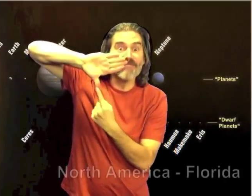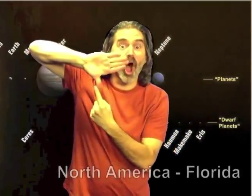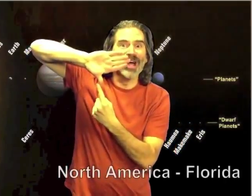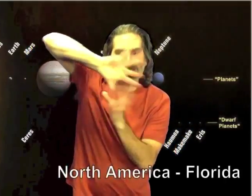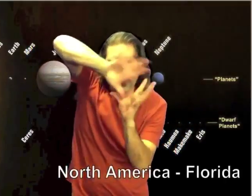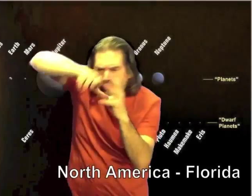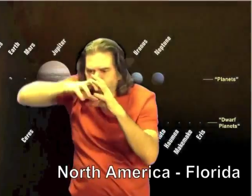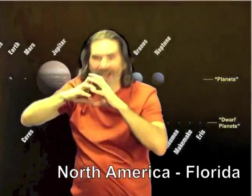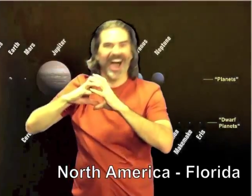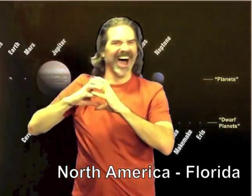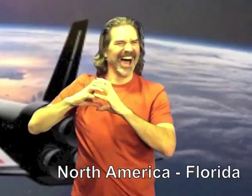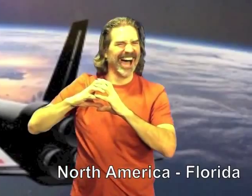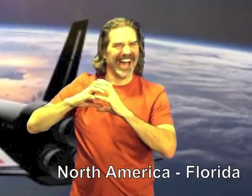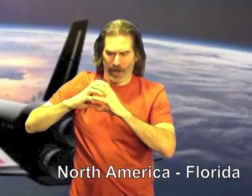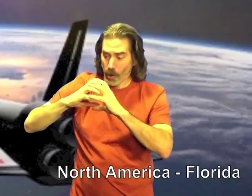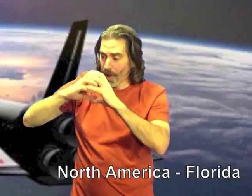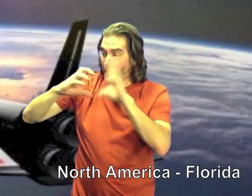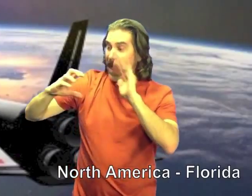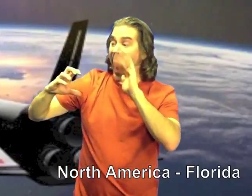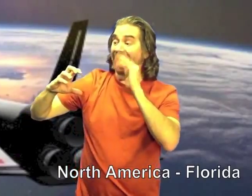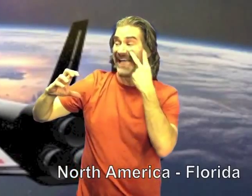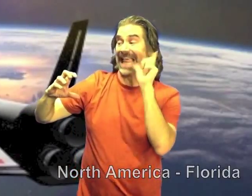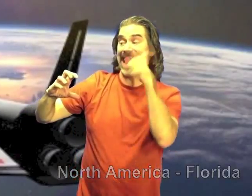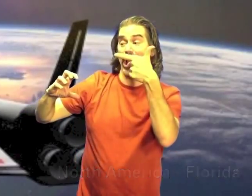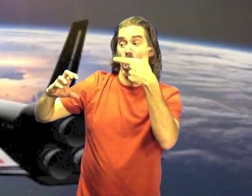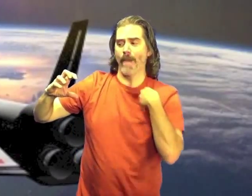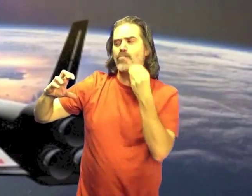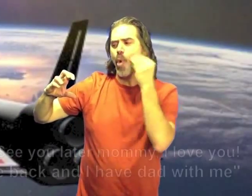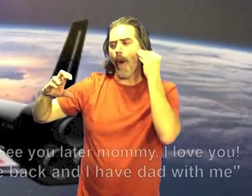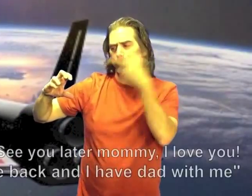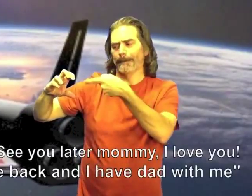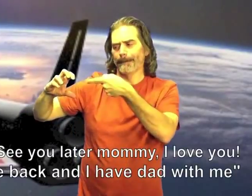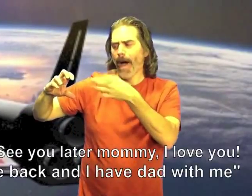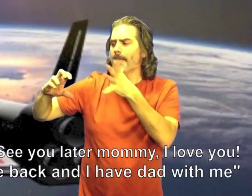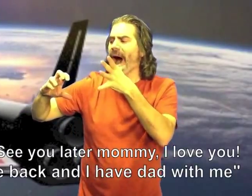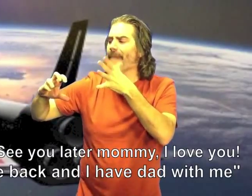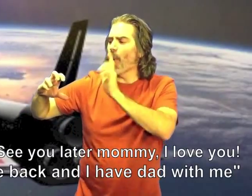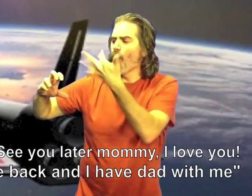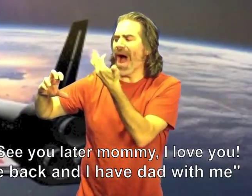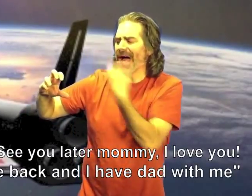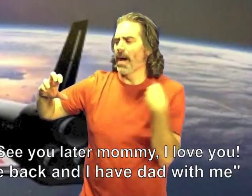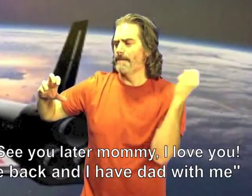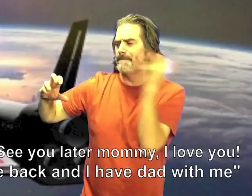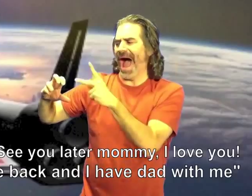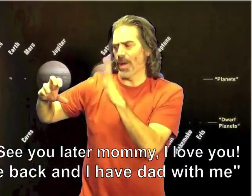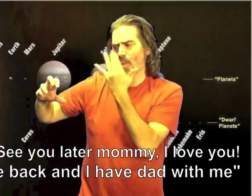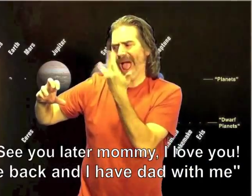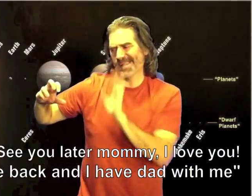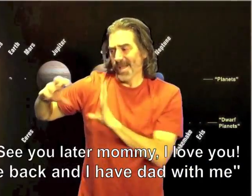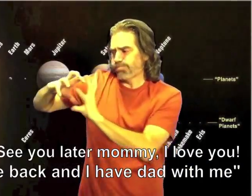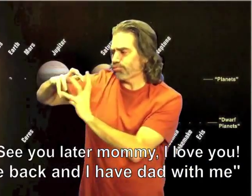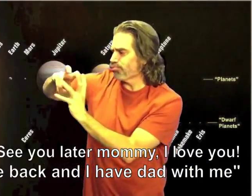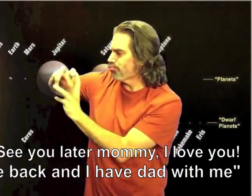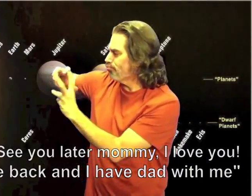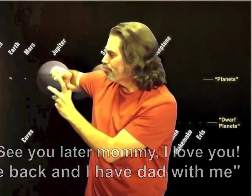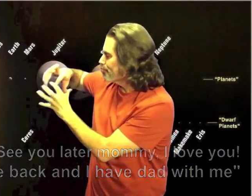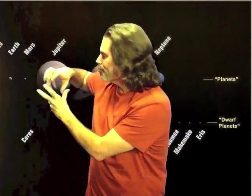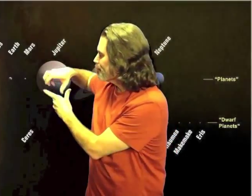As Douglas does a flyby, he assures his beautiful mom that he'll be back home And even bring Dad